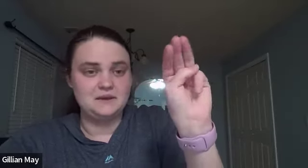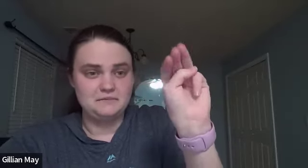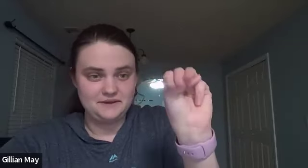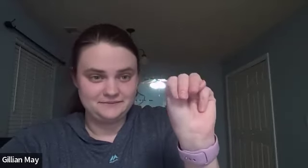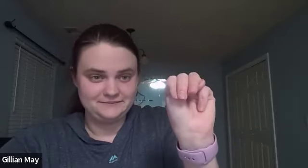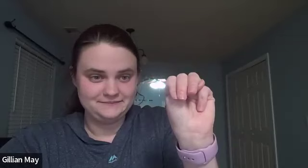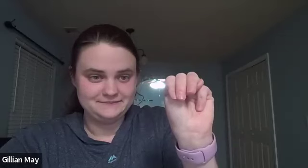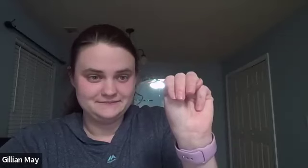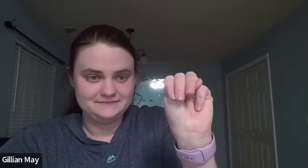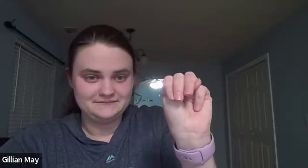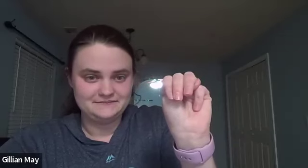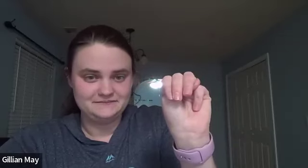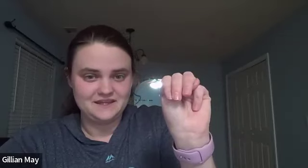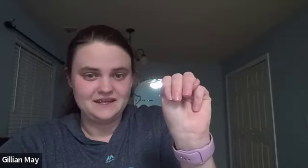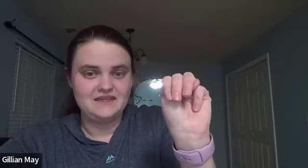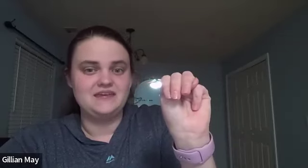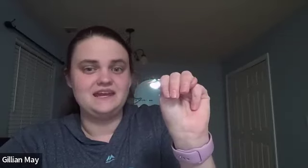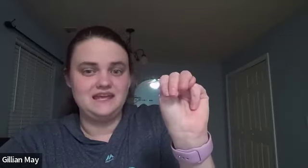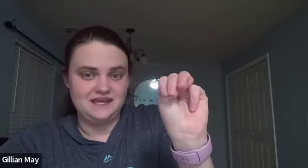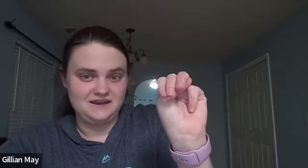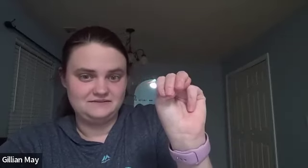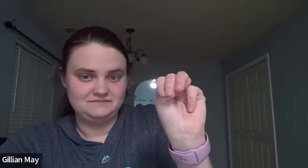M, and then N.